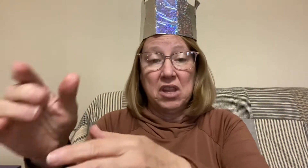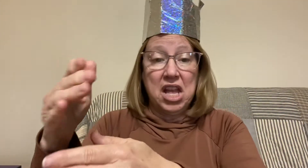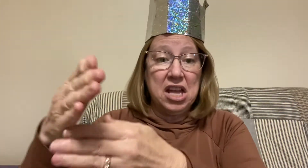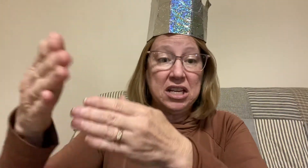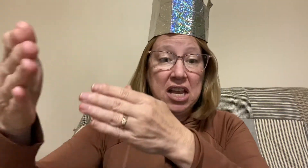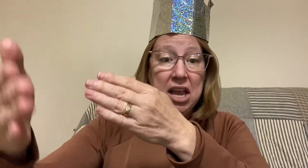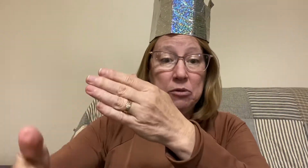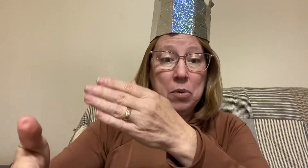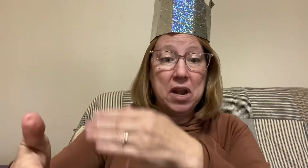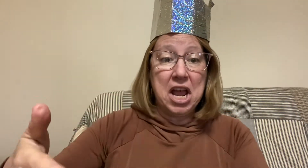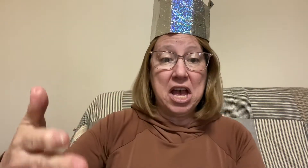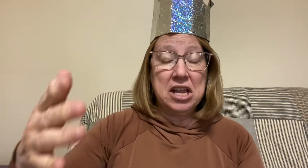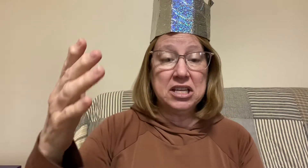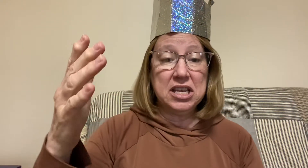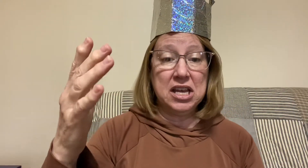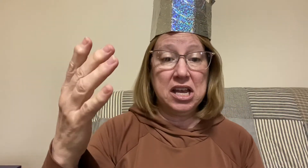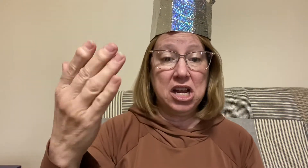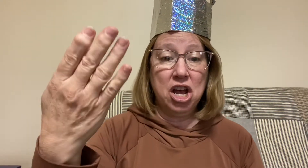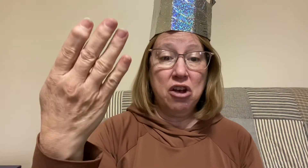and came to an end in